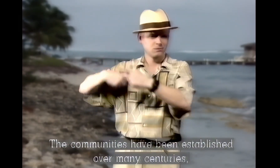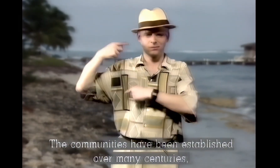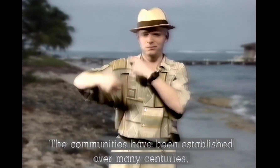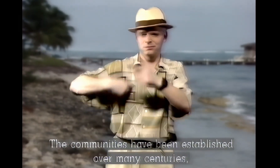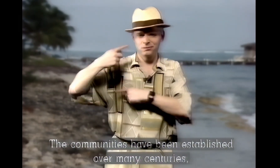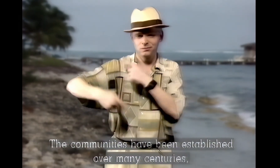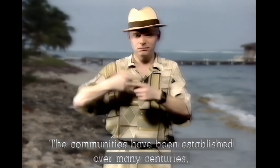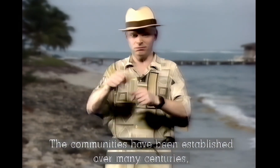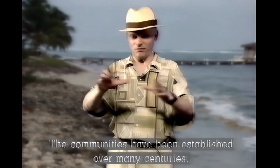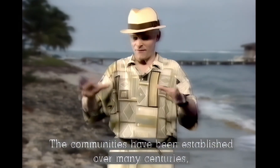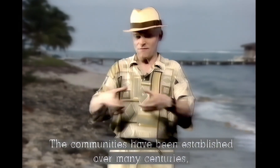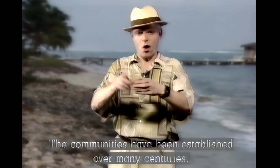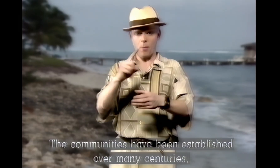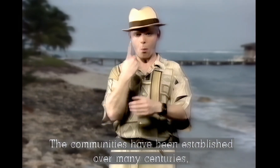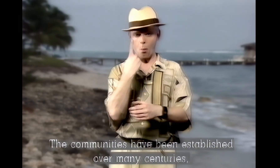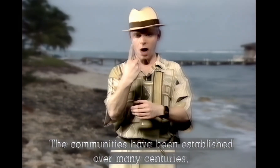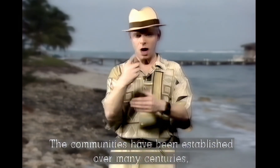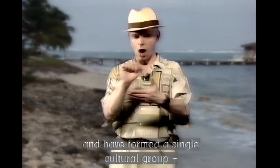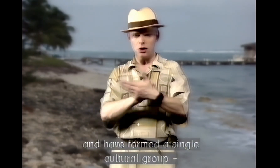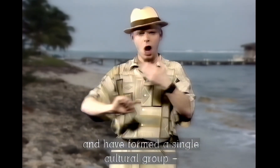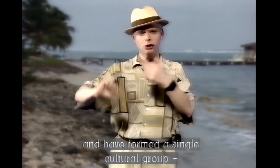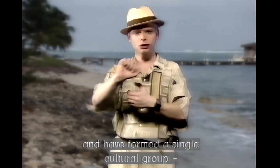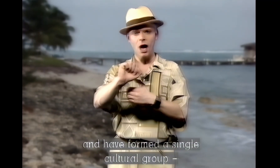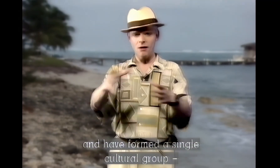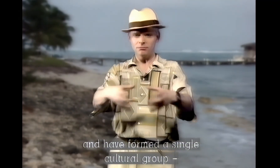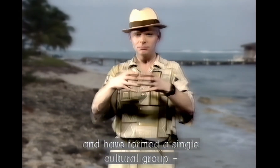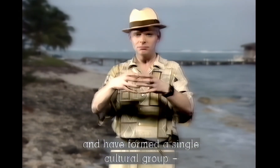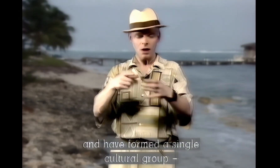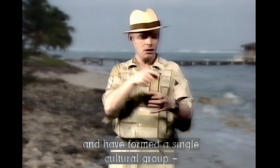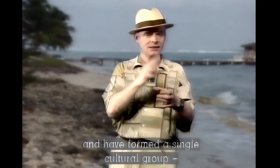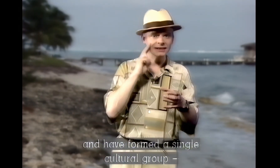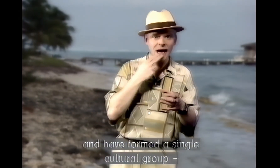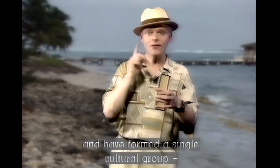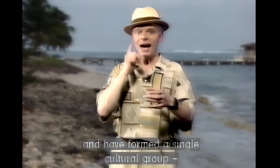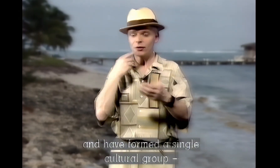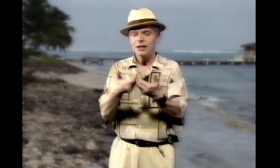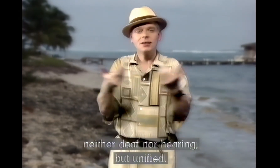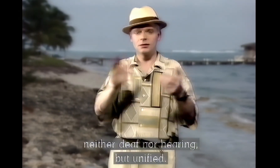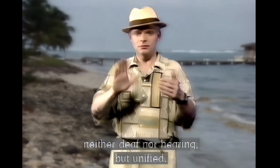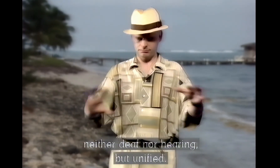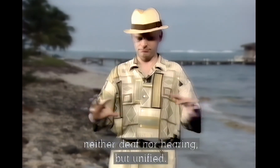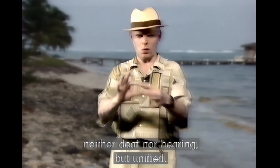many centuries and have formed a single cultural group, neither deaf nor hearing, but